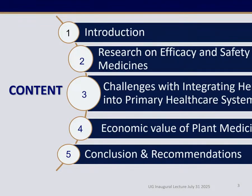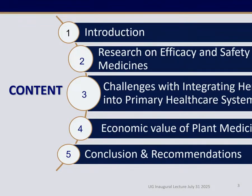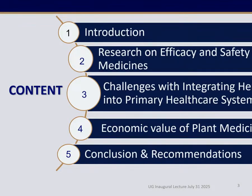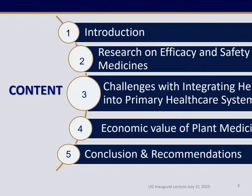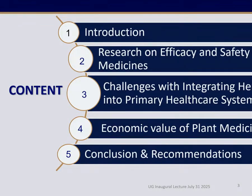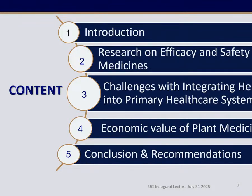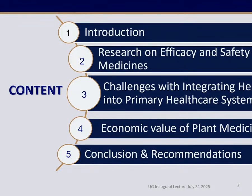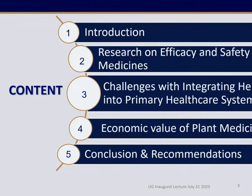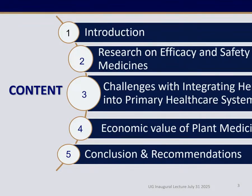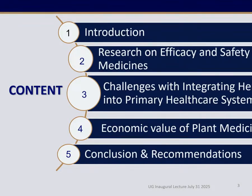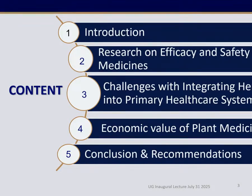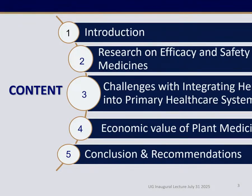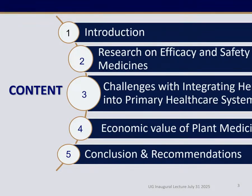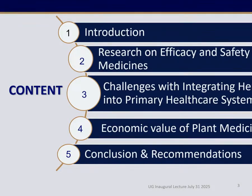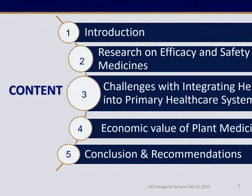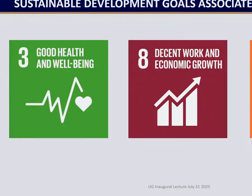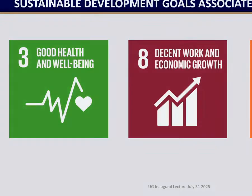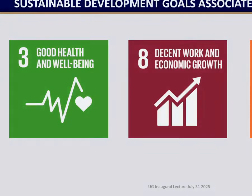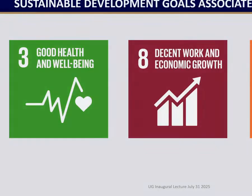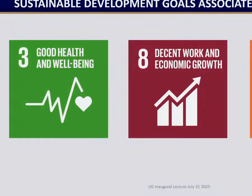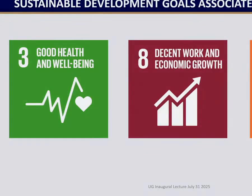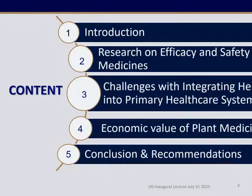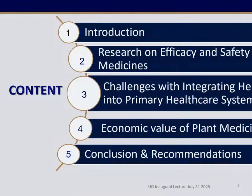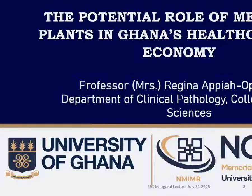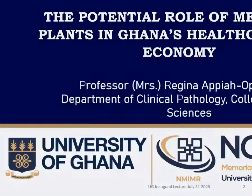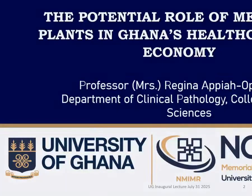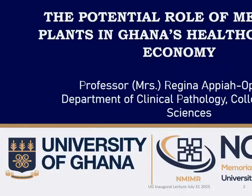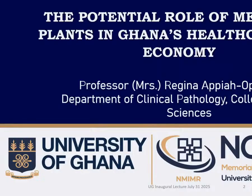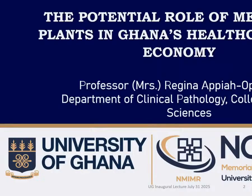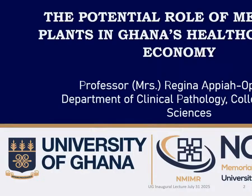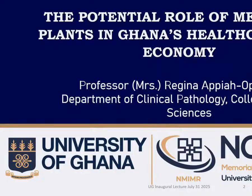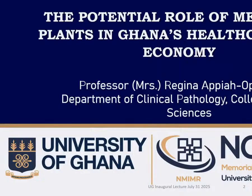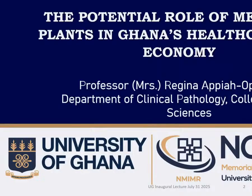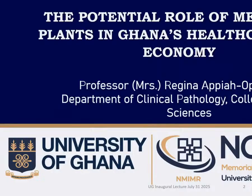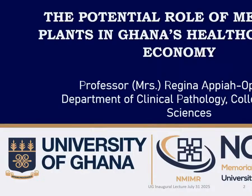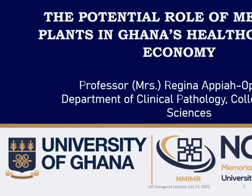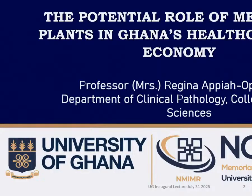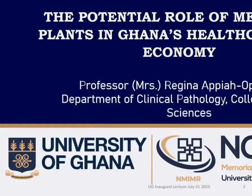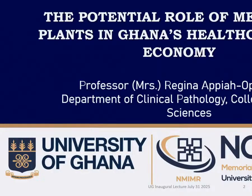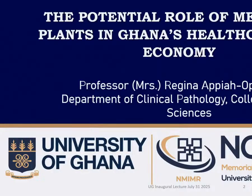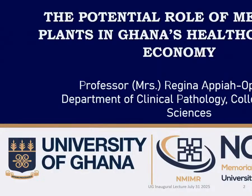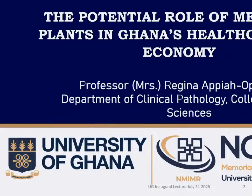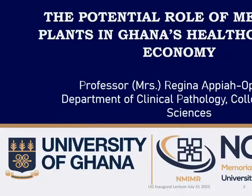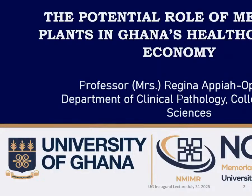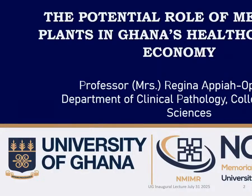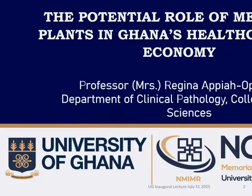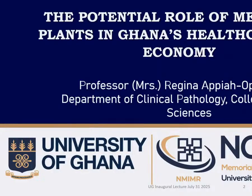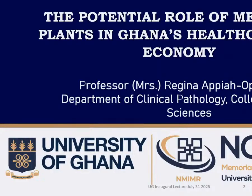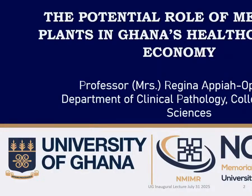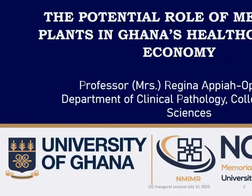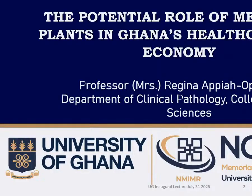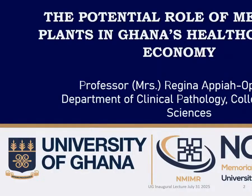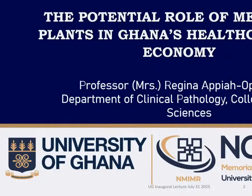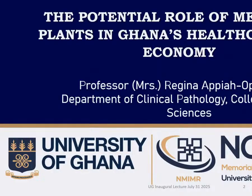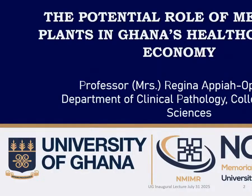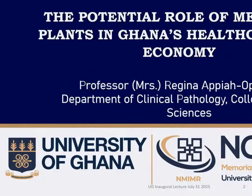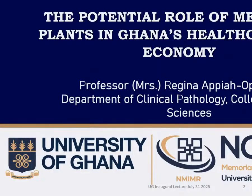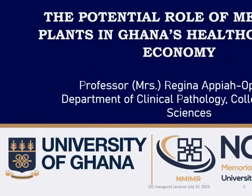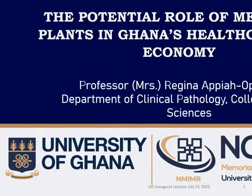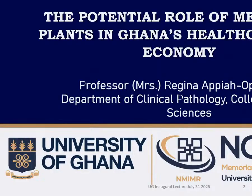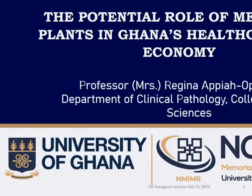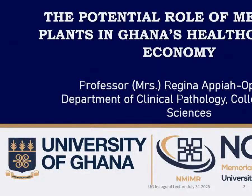the title of my inaugural lecture is The Potential Role of Medicinal Plants in Ghana's Healthcare System